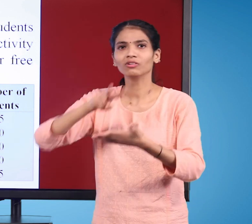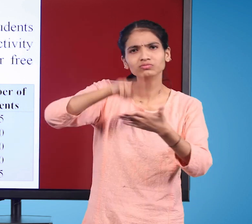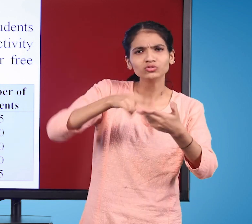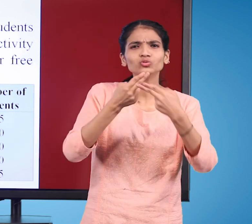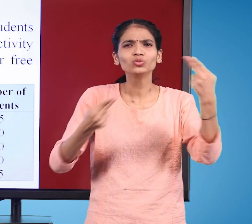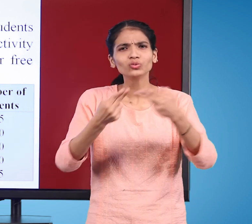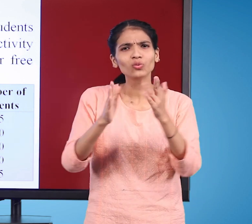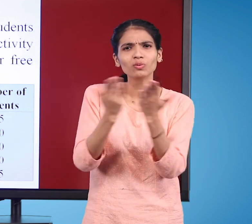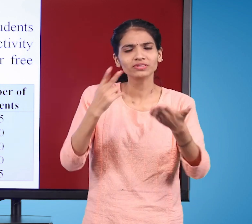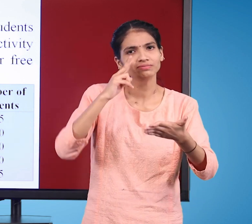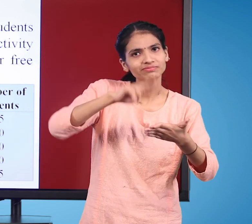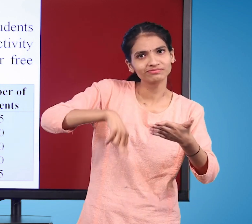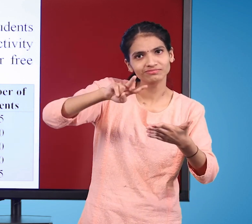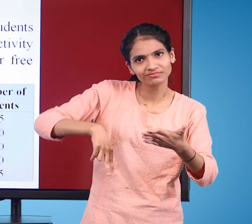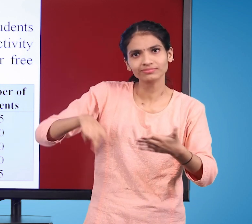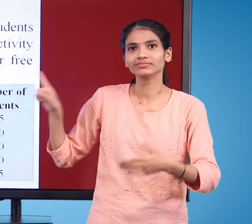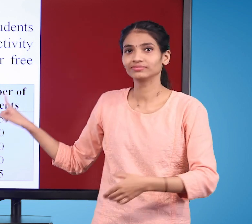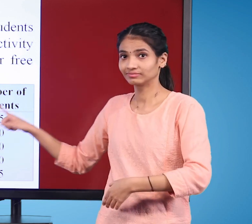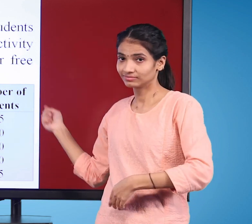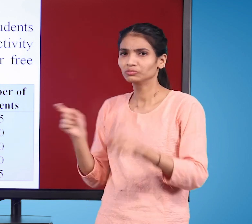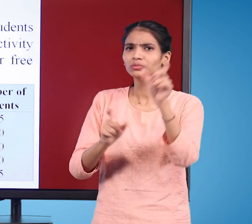Reading storybooks, 30.